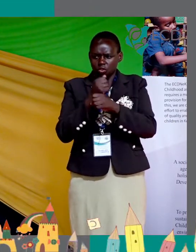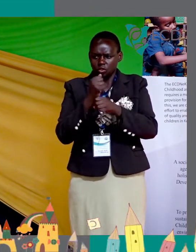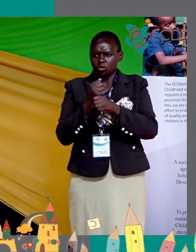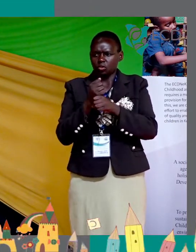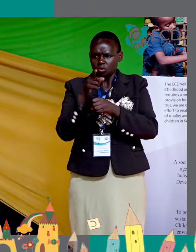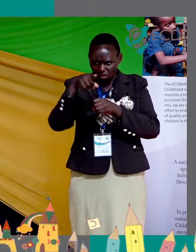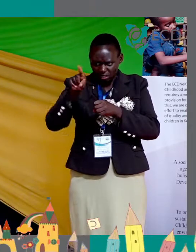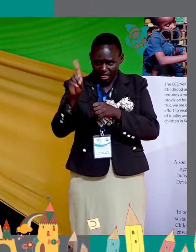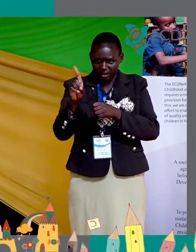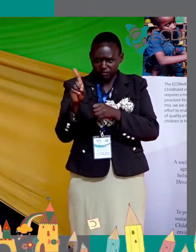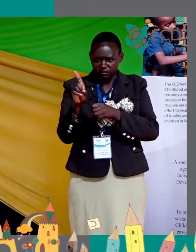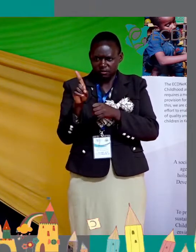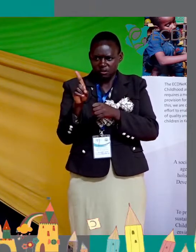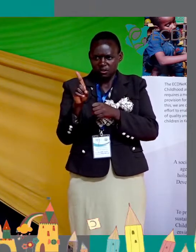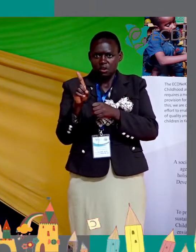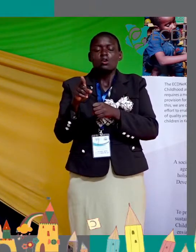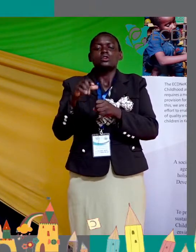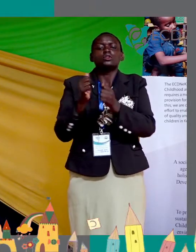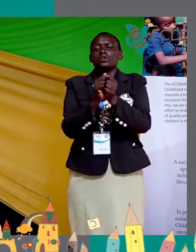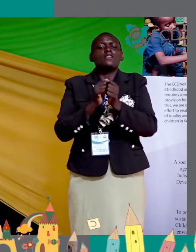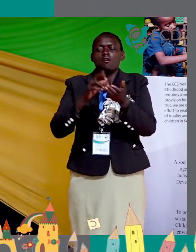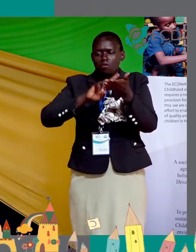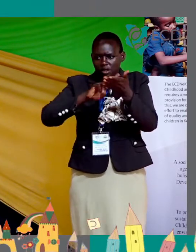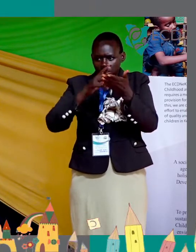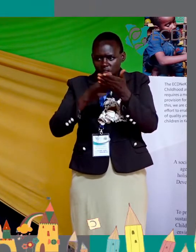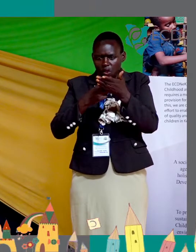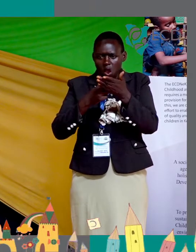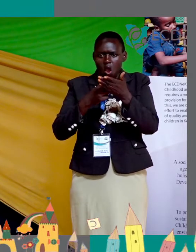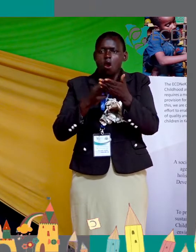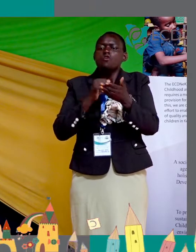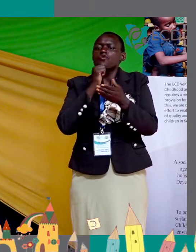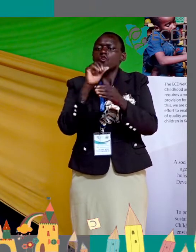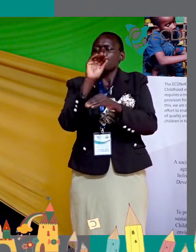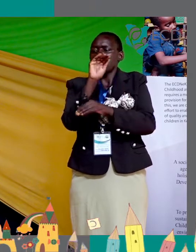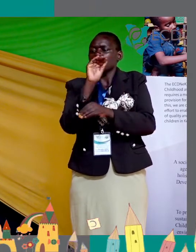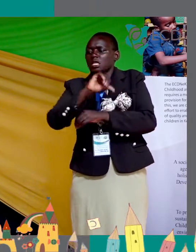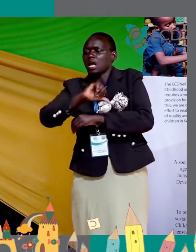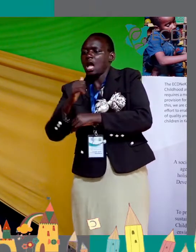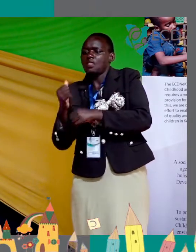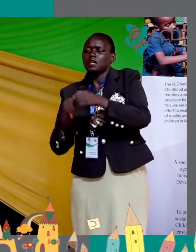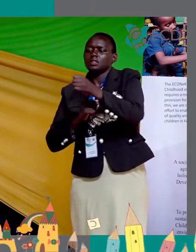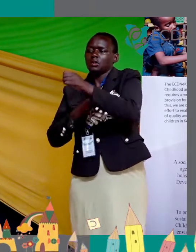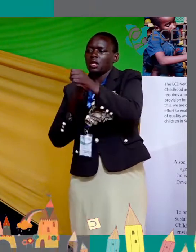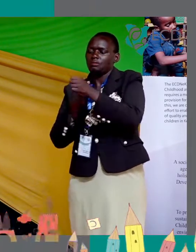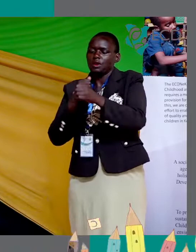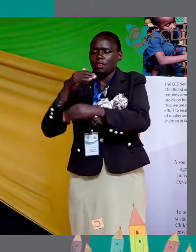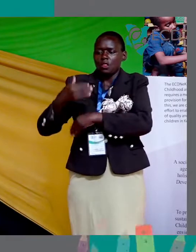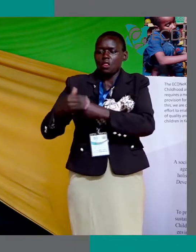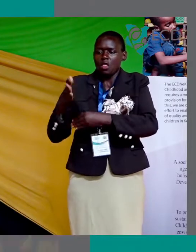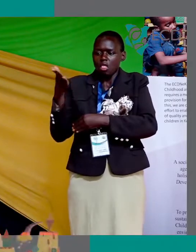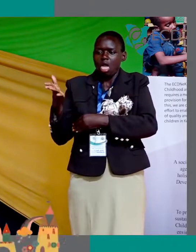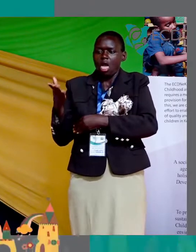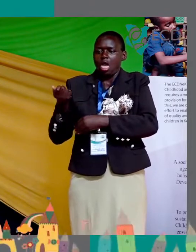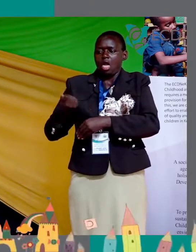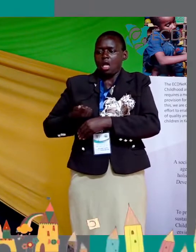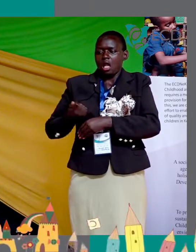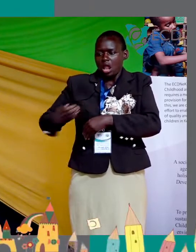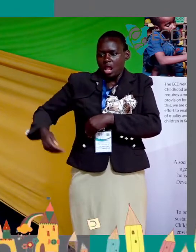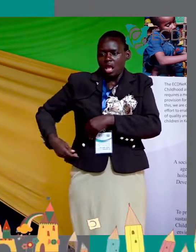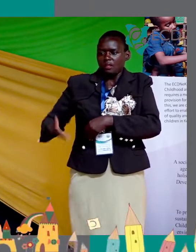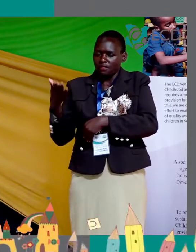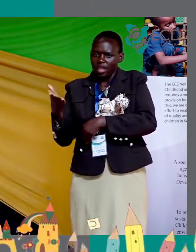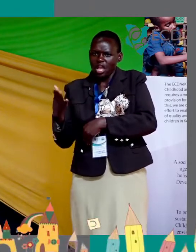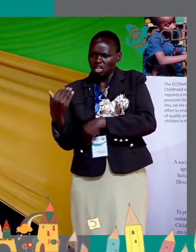do yourself with your resources without asking somebody to help you? In your neighborhood, there are young girls. In your